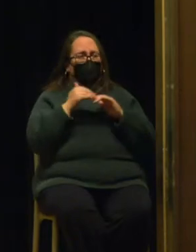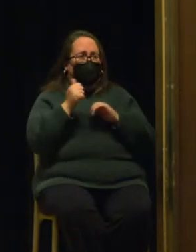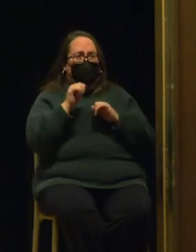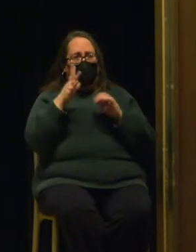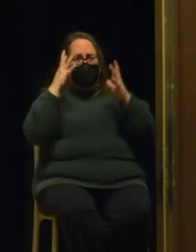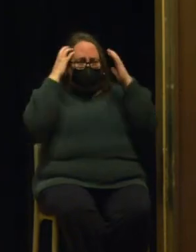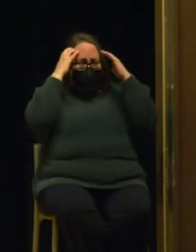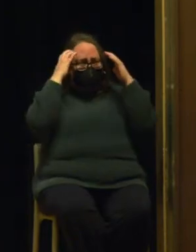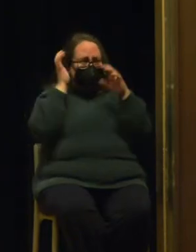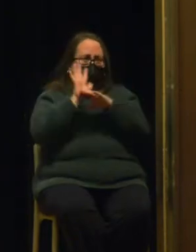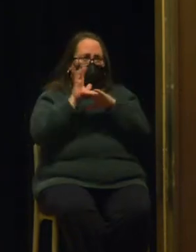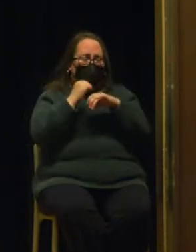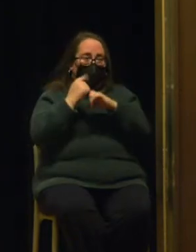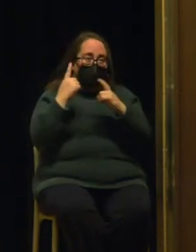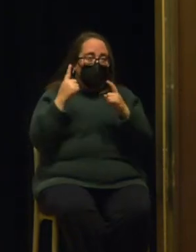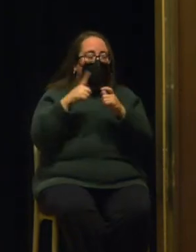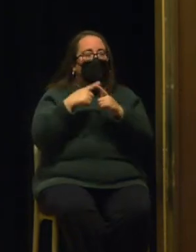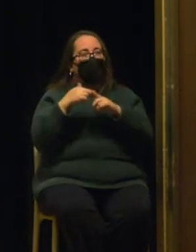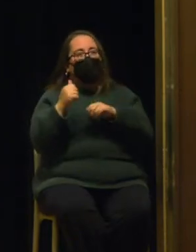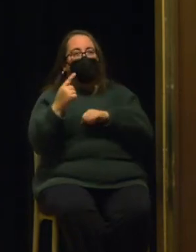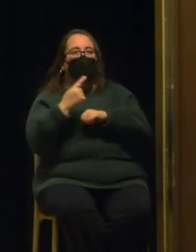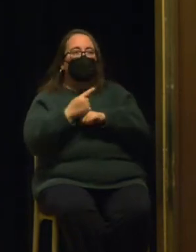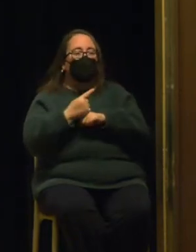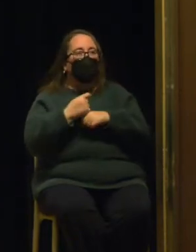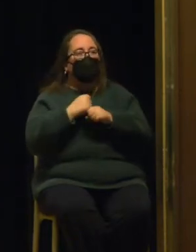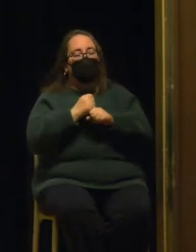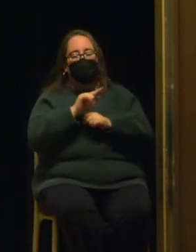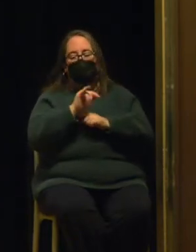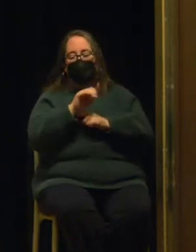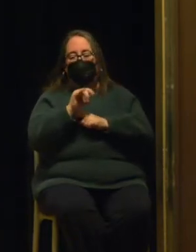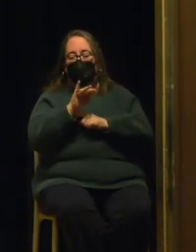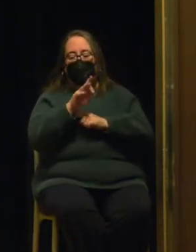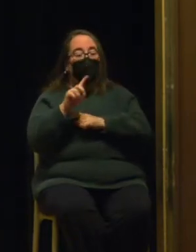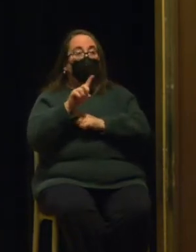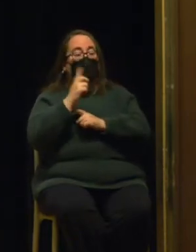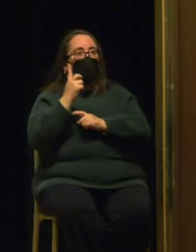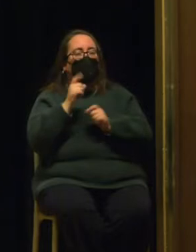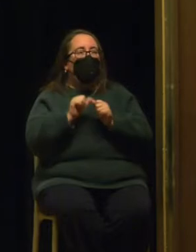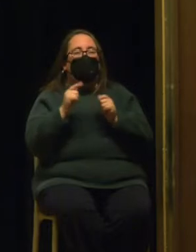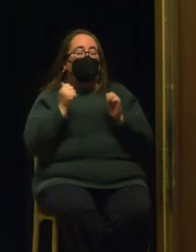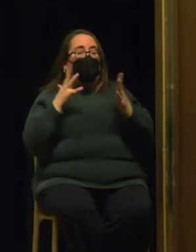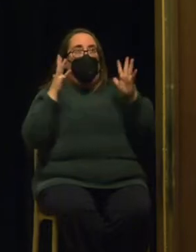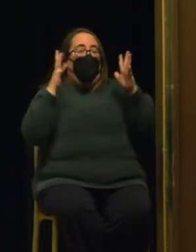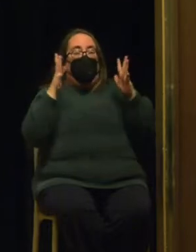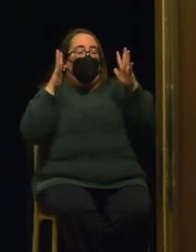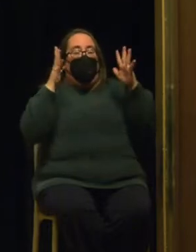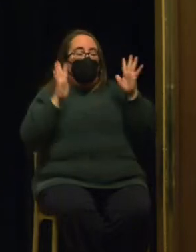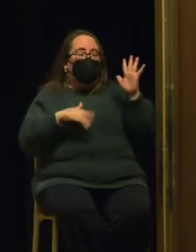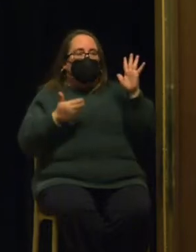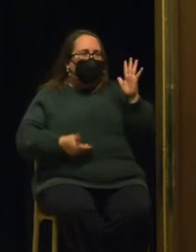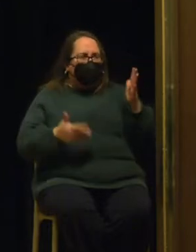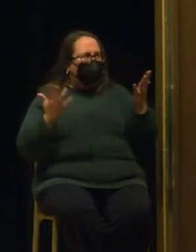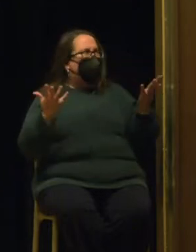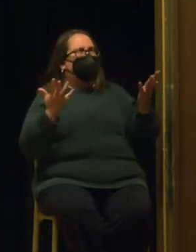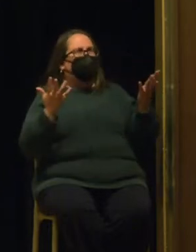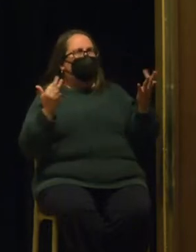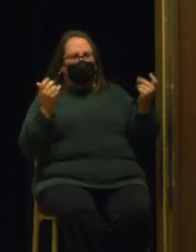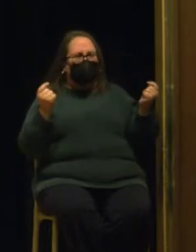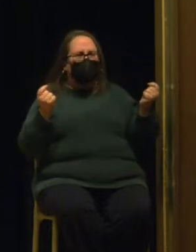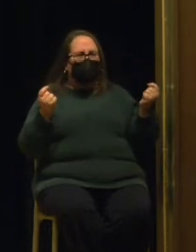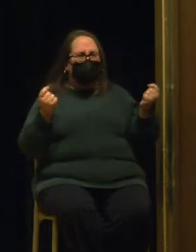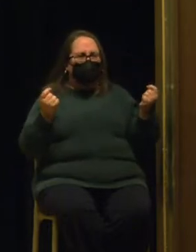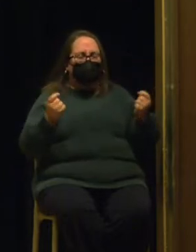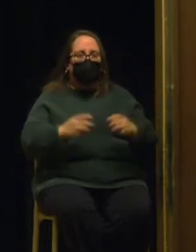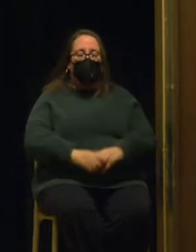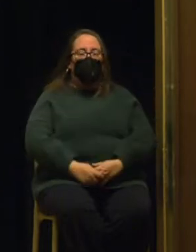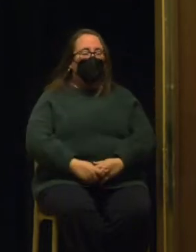so good. Then the next day they make the Little Mermaid black and everybody's up in arms. It's like, like